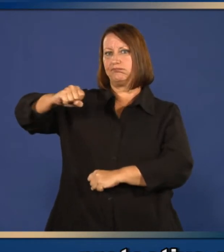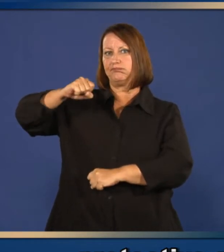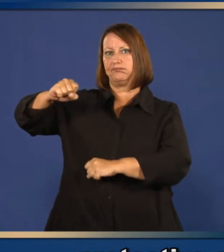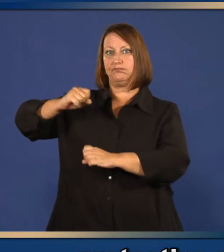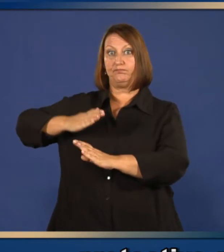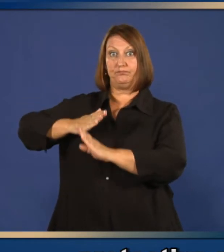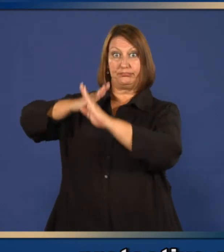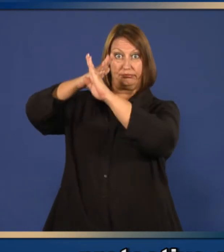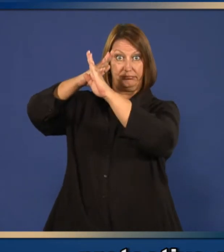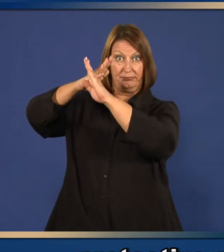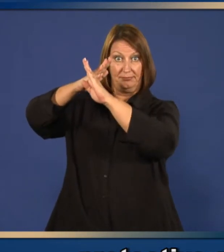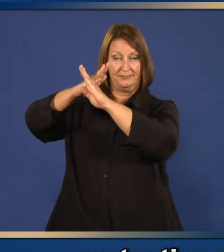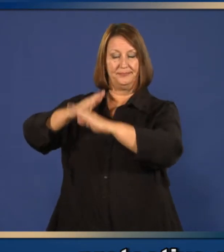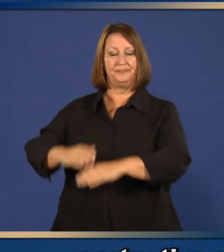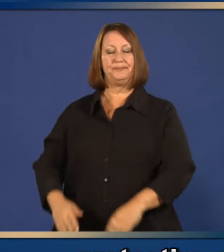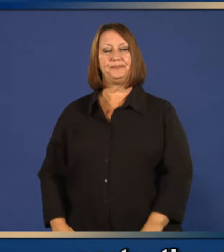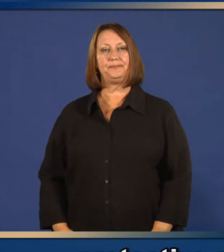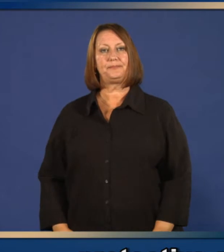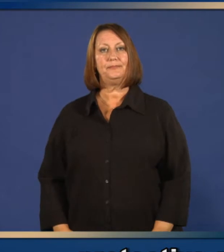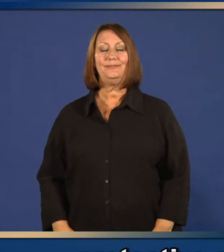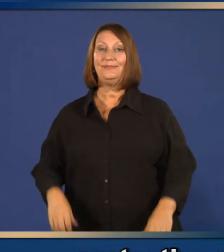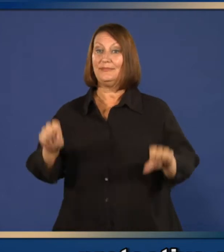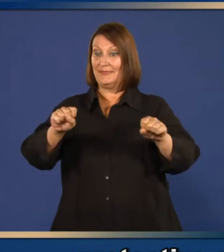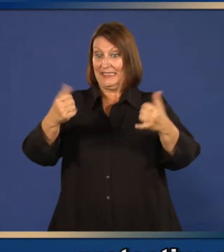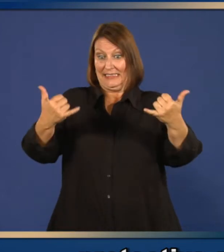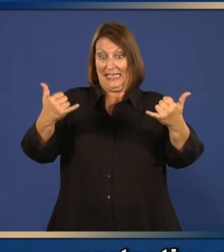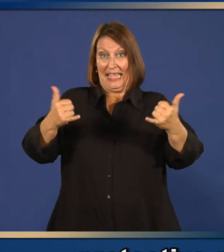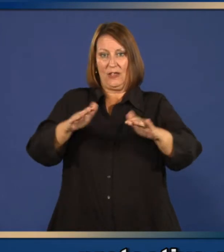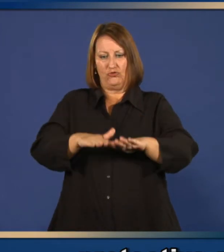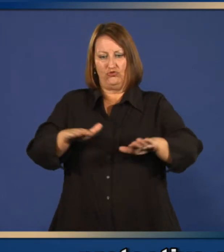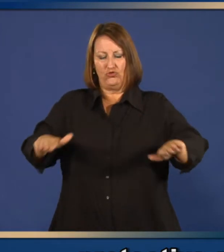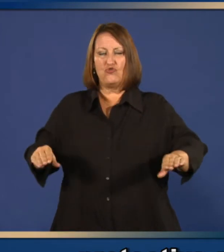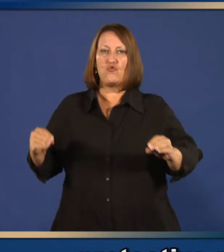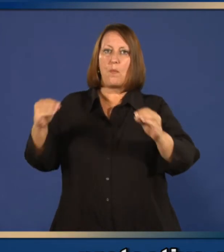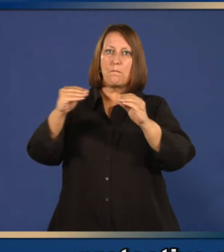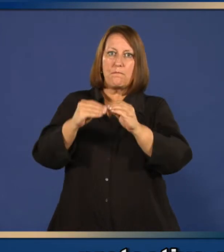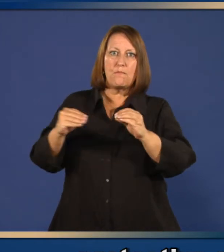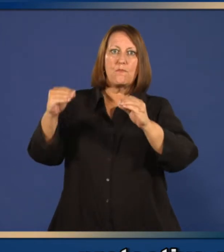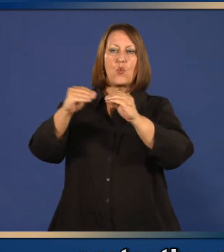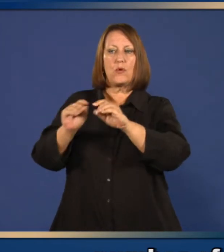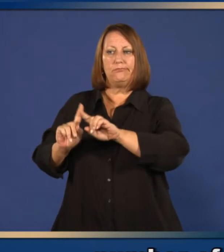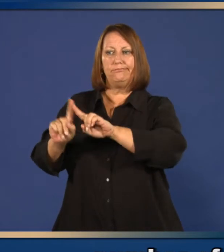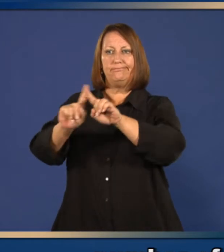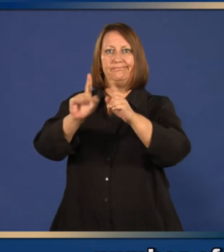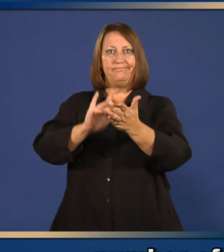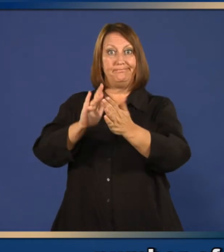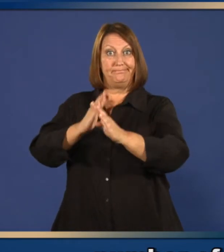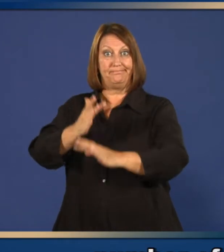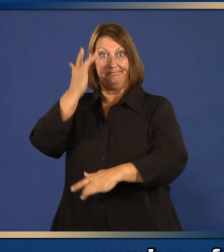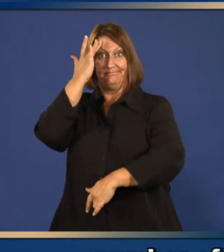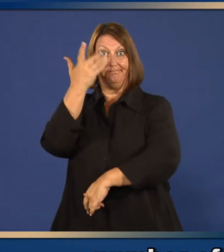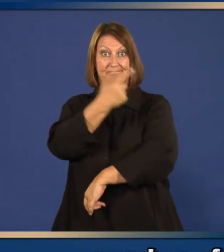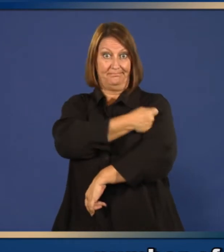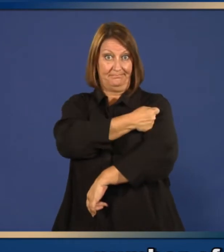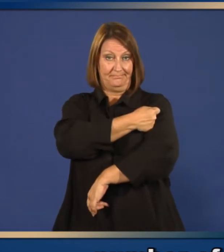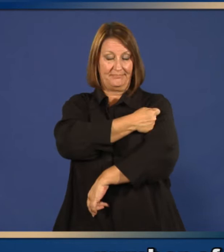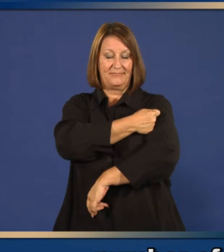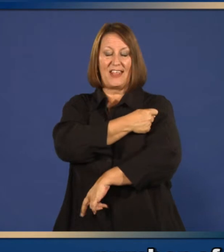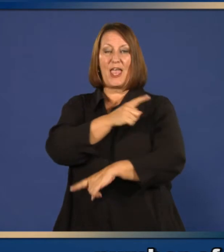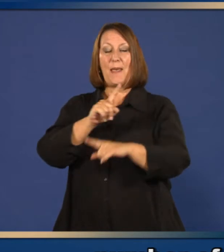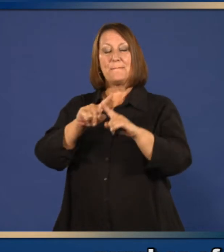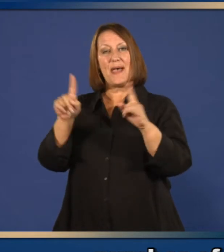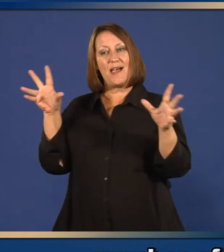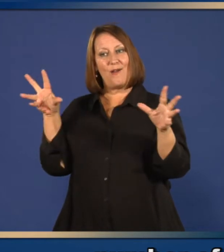Even though children receive more vaccines now, the total number of antigens